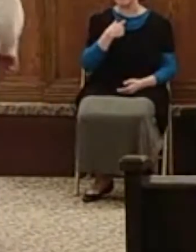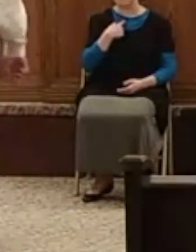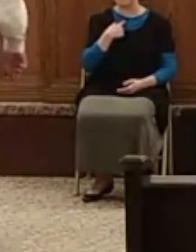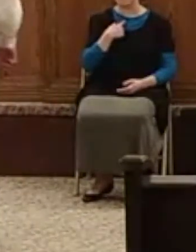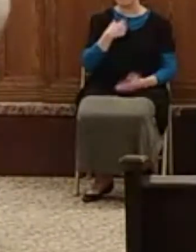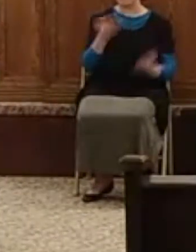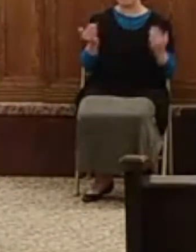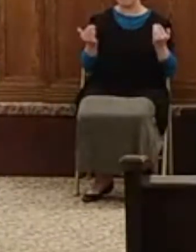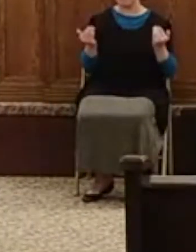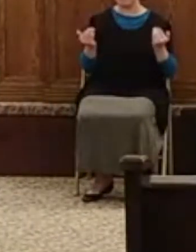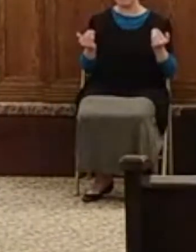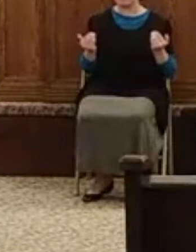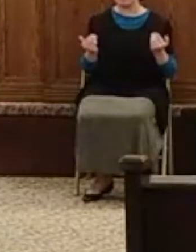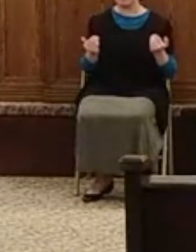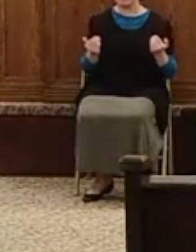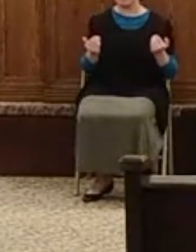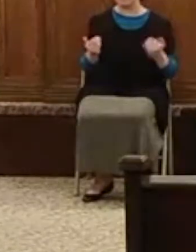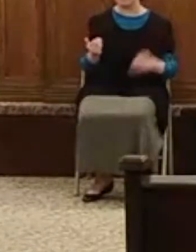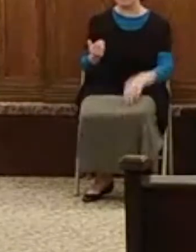me?